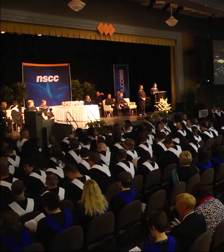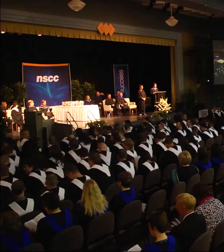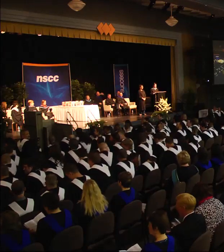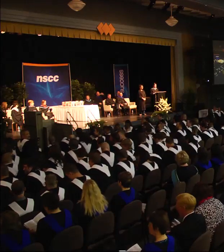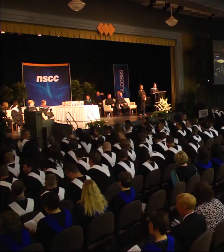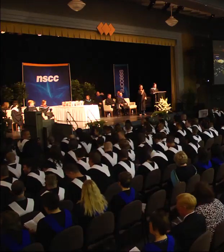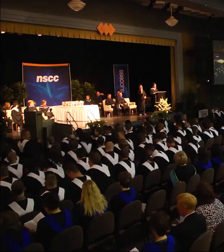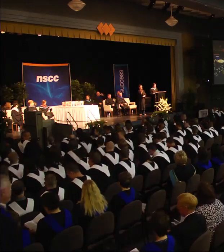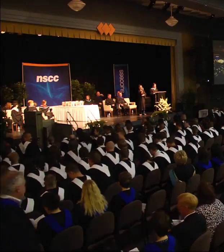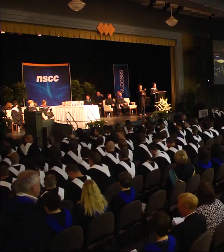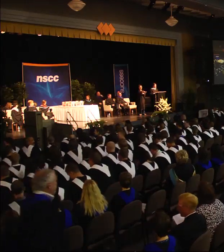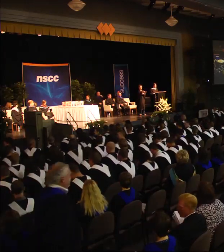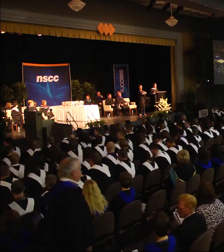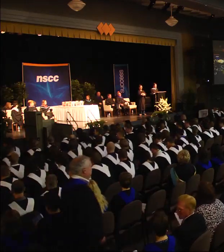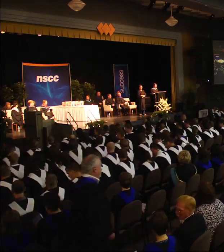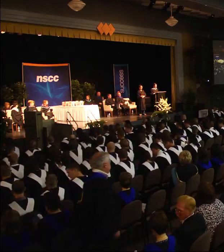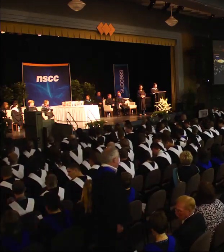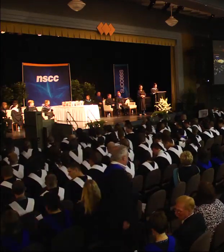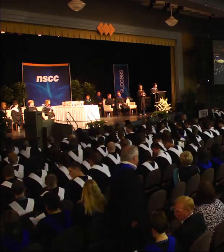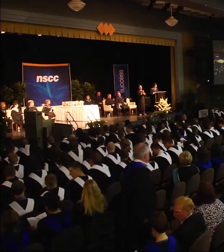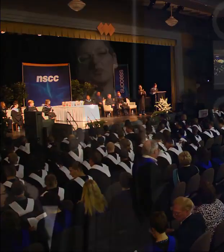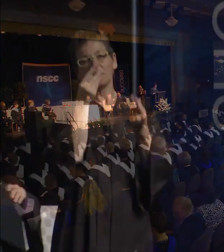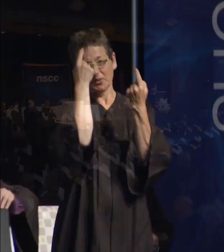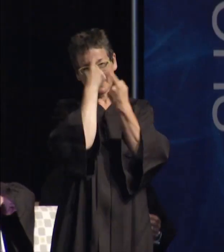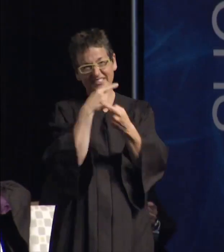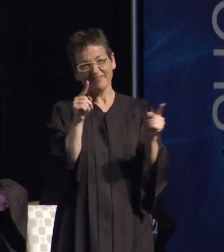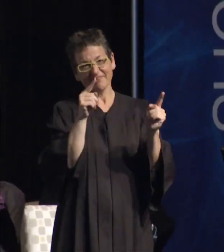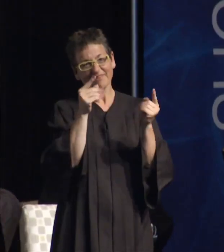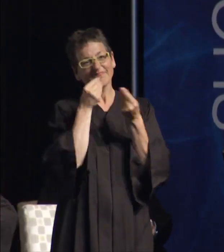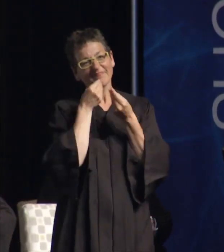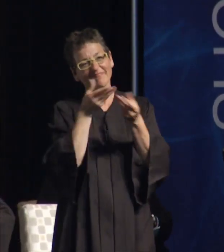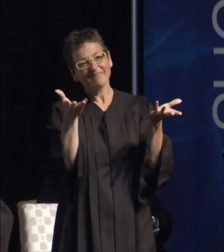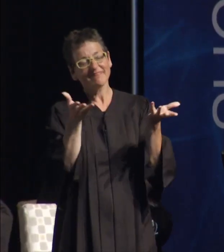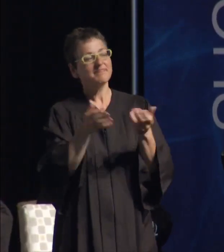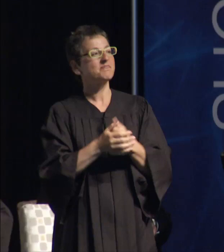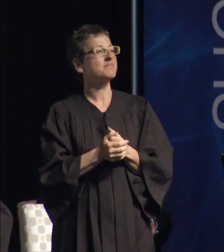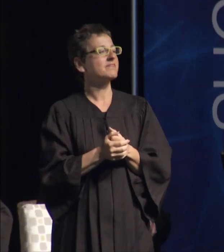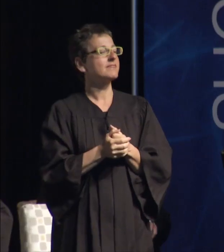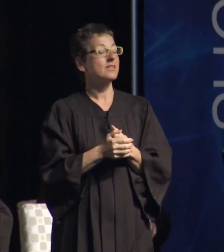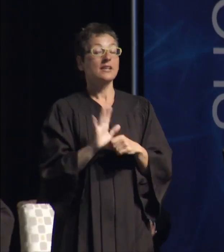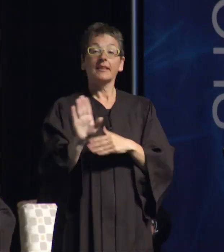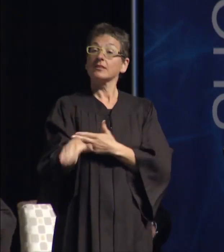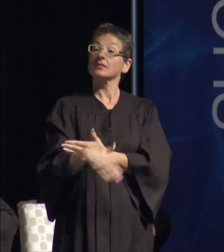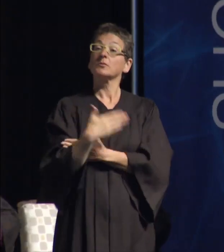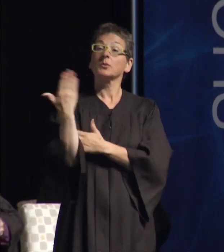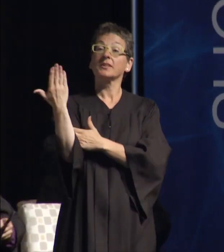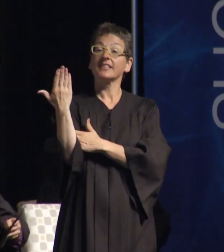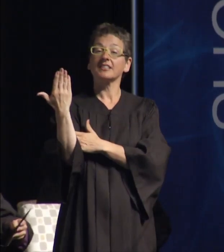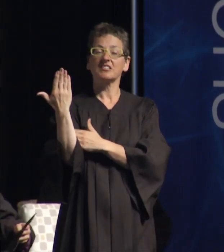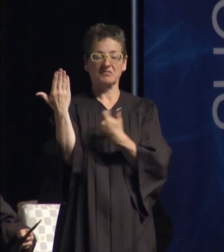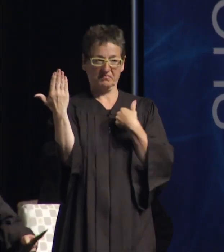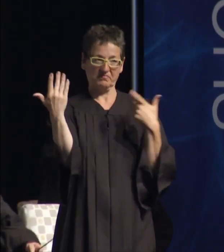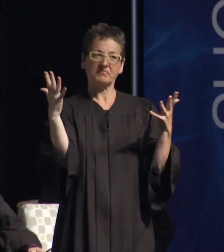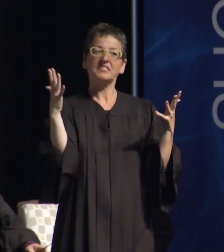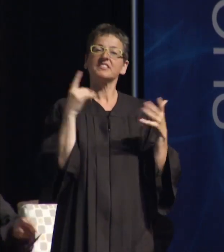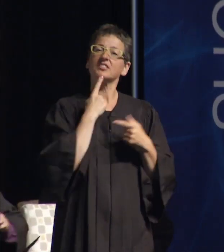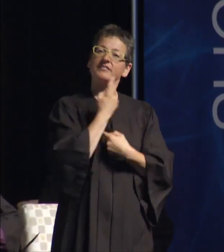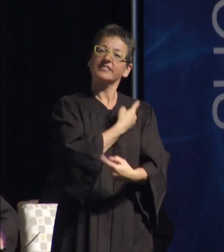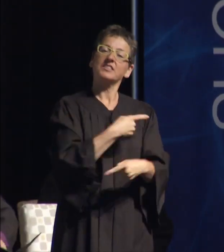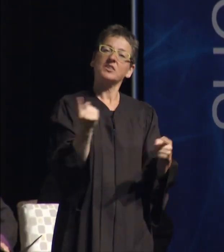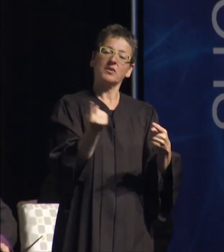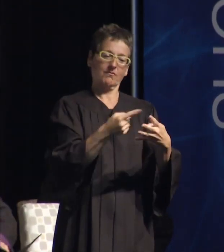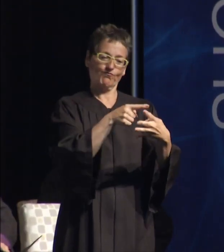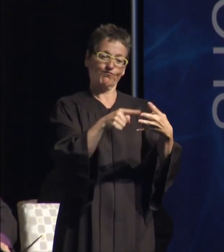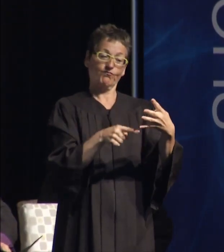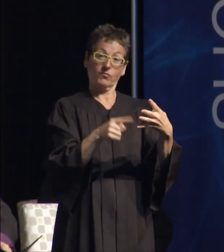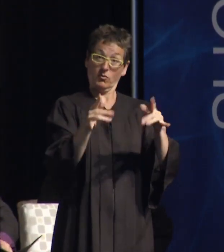Good afternoon. We have a few more announcements. This morning, I had the pleasure of announcing 4 major